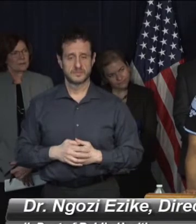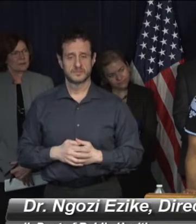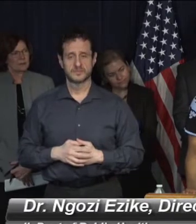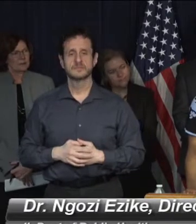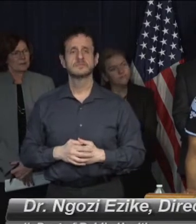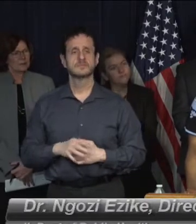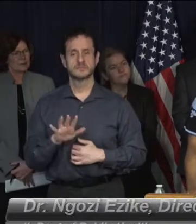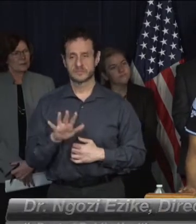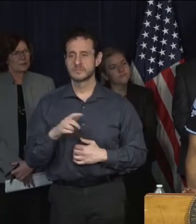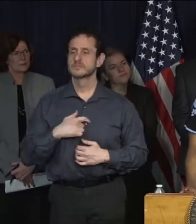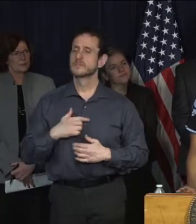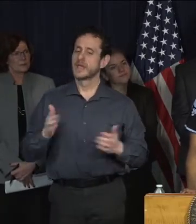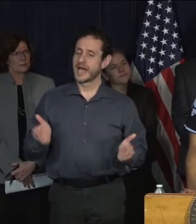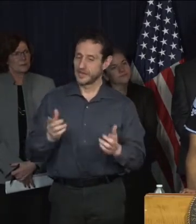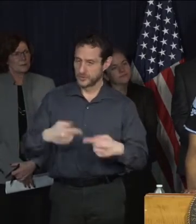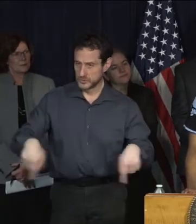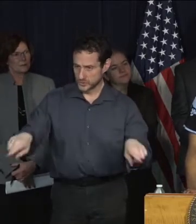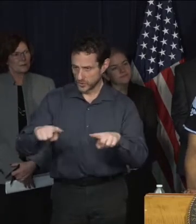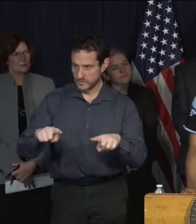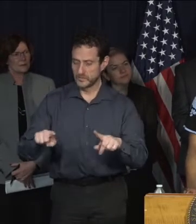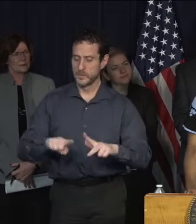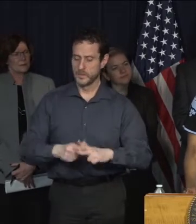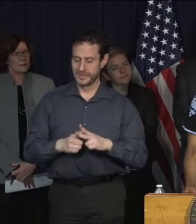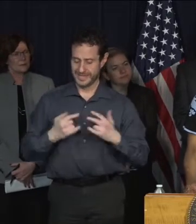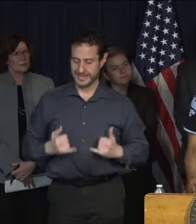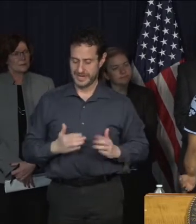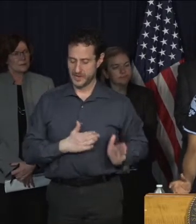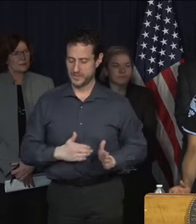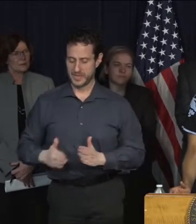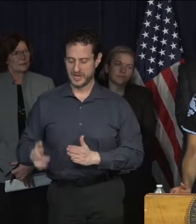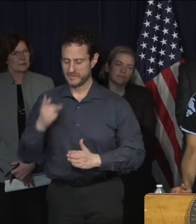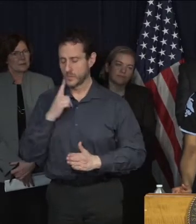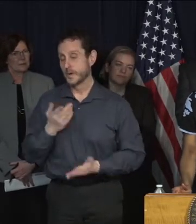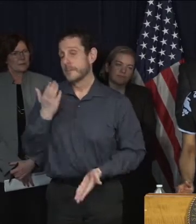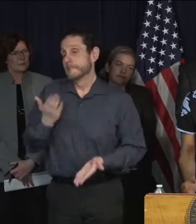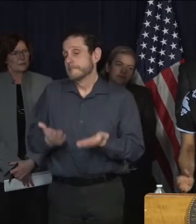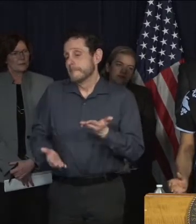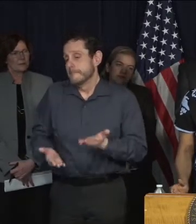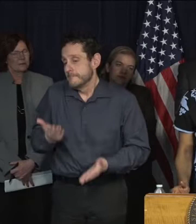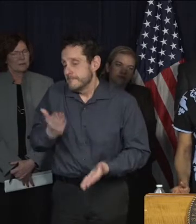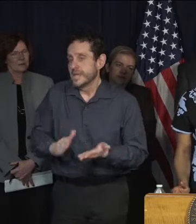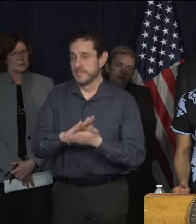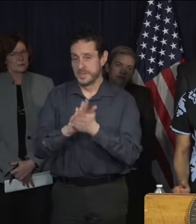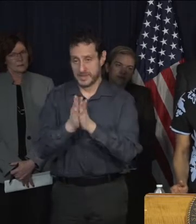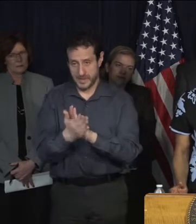want to encourage people to start planning now for what could be if the